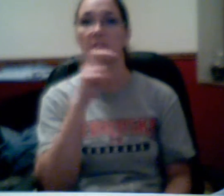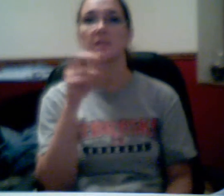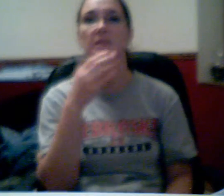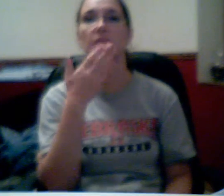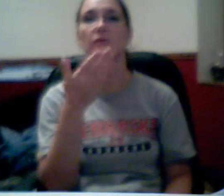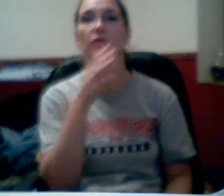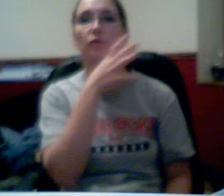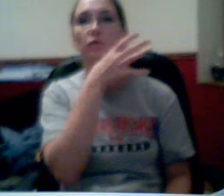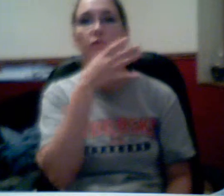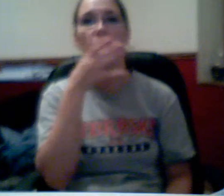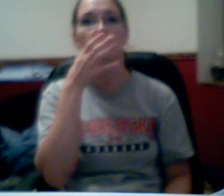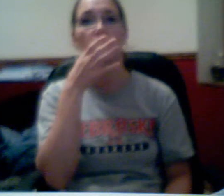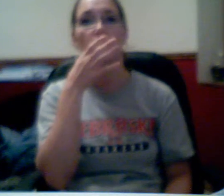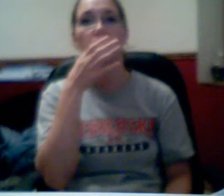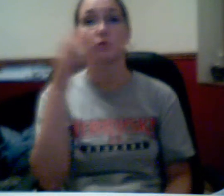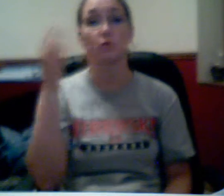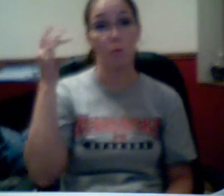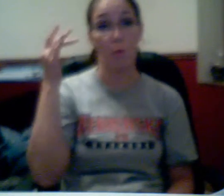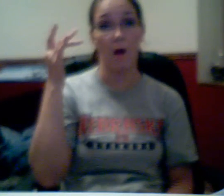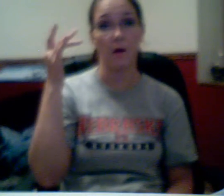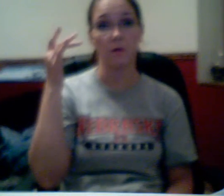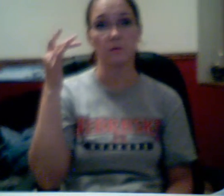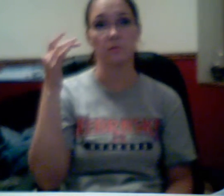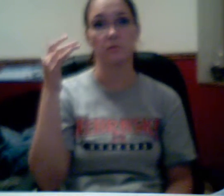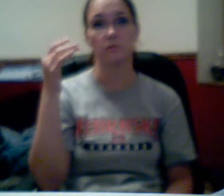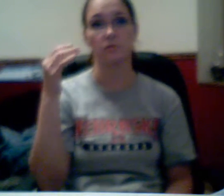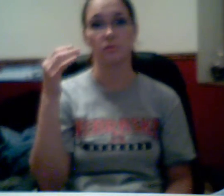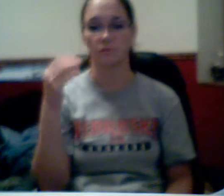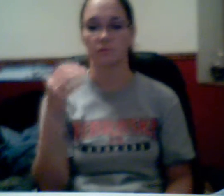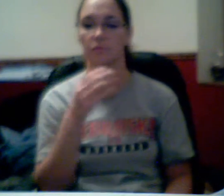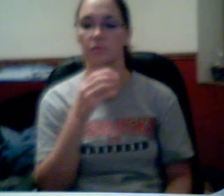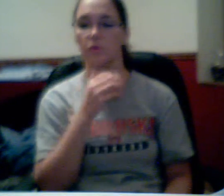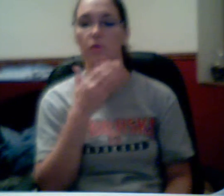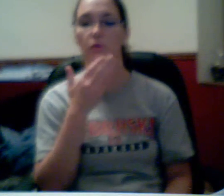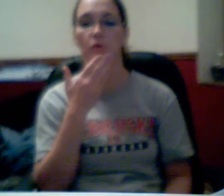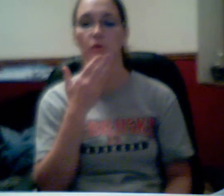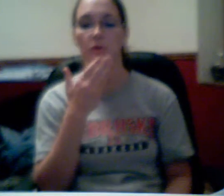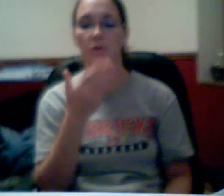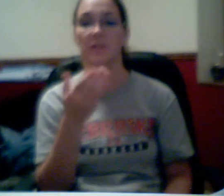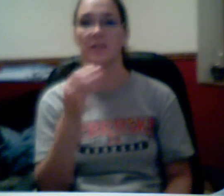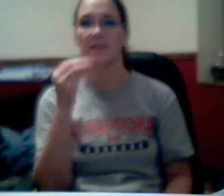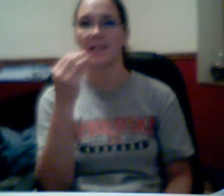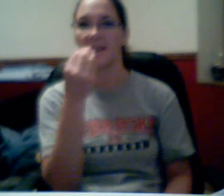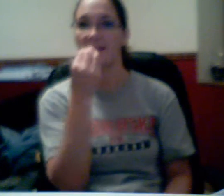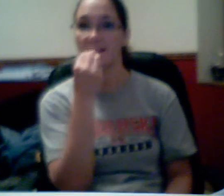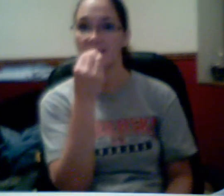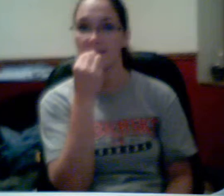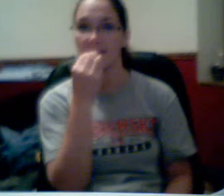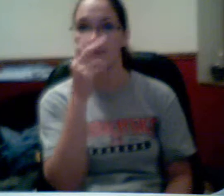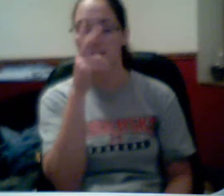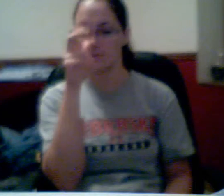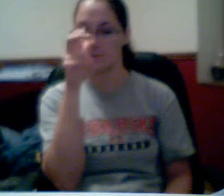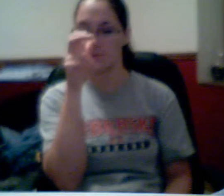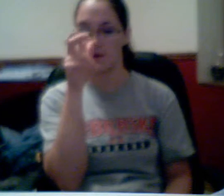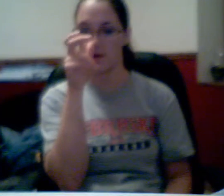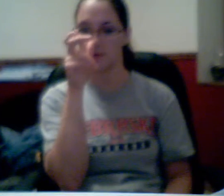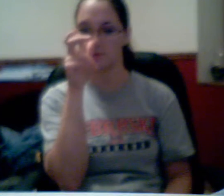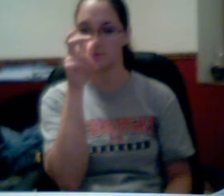help. He could not trade work because there were only a few homesteaders in this new country and they were busy on their own claims. But he